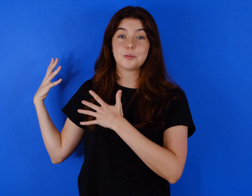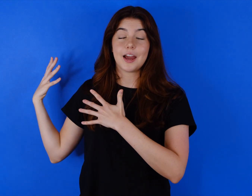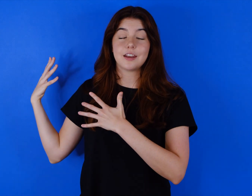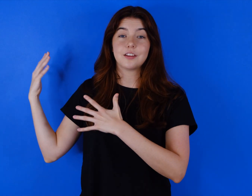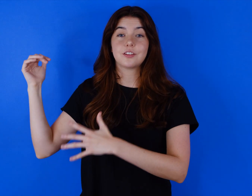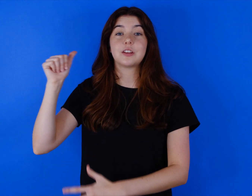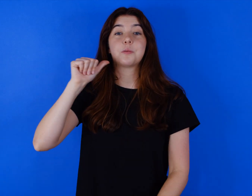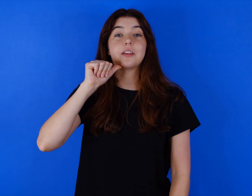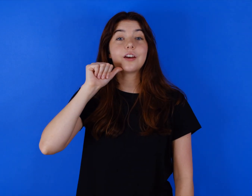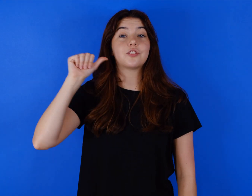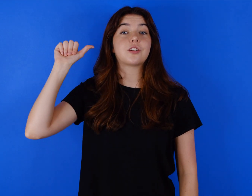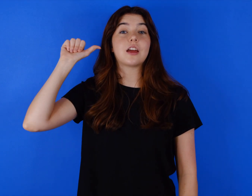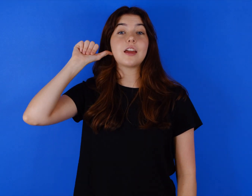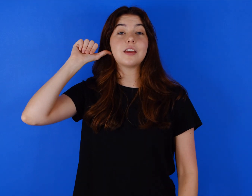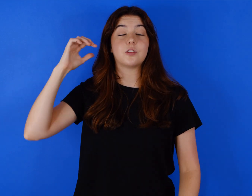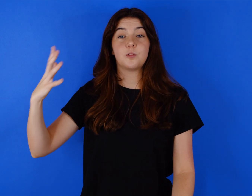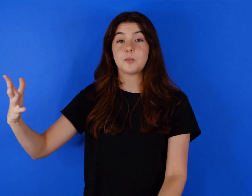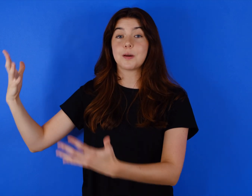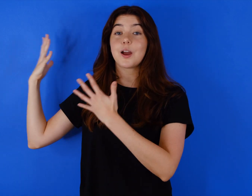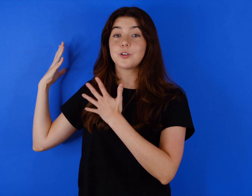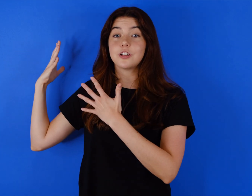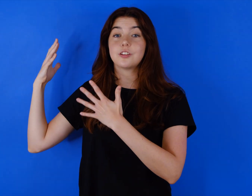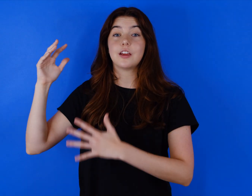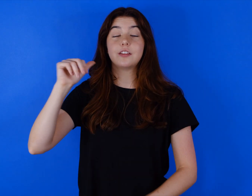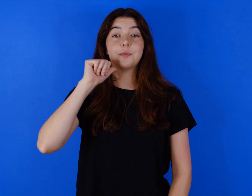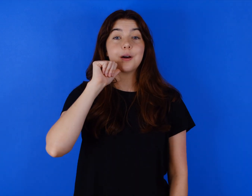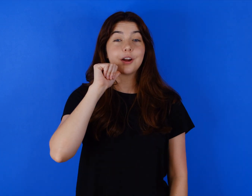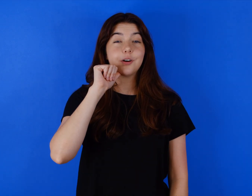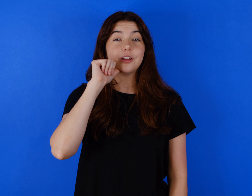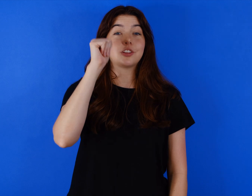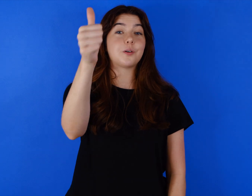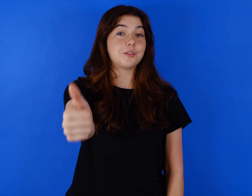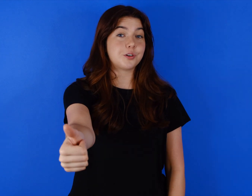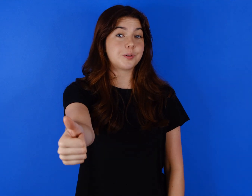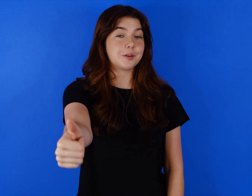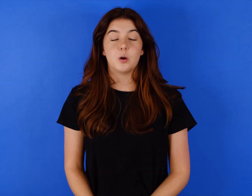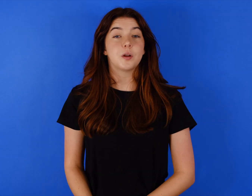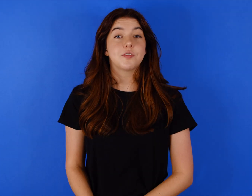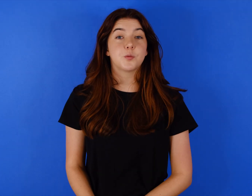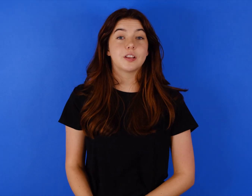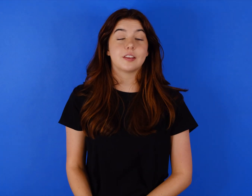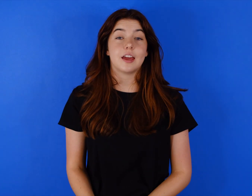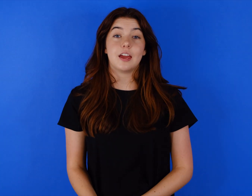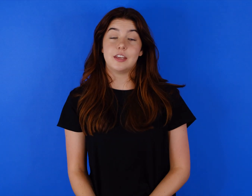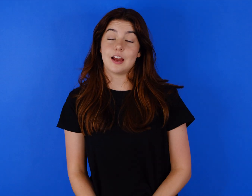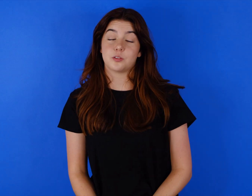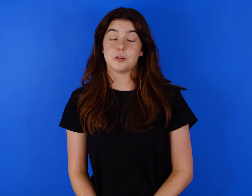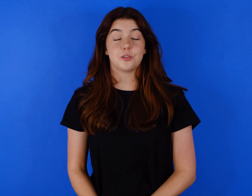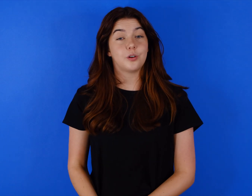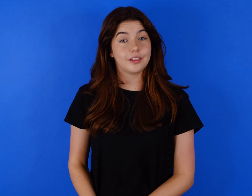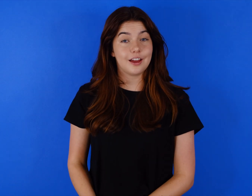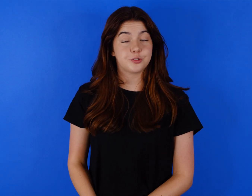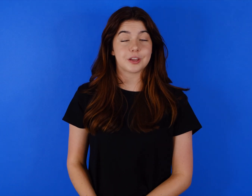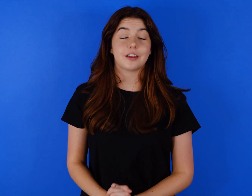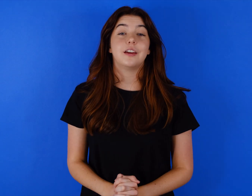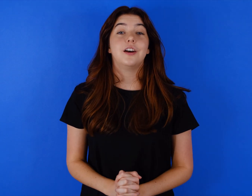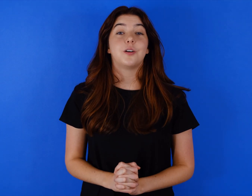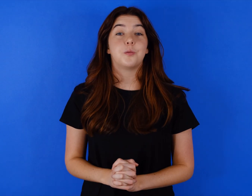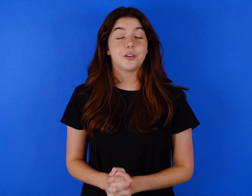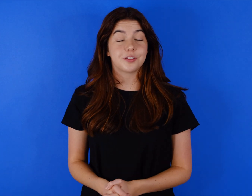behind us. That's why yesterday is moving backwards and tomorrow is going forward. What if you want to say next week or last week? Well, for